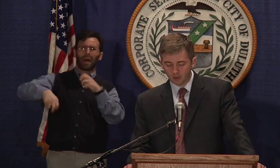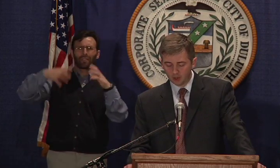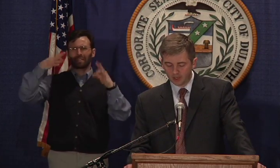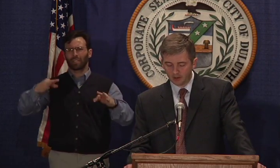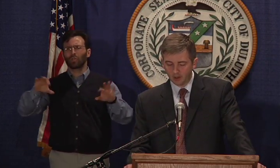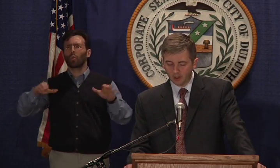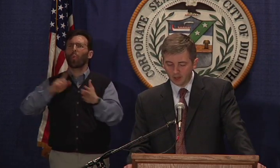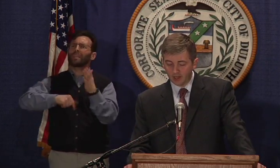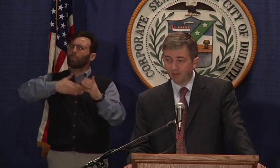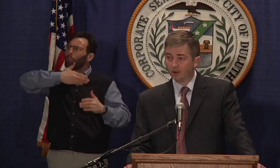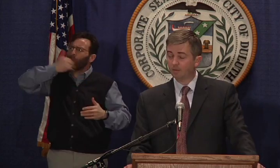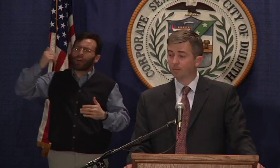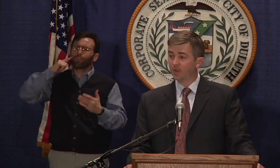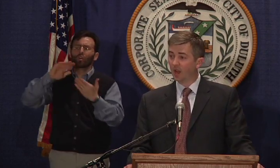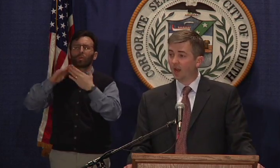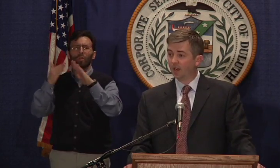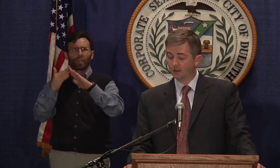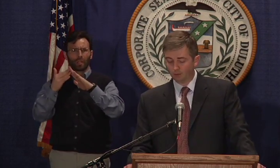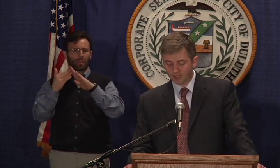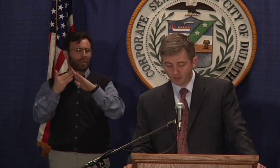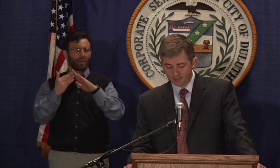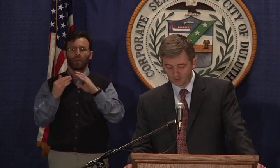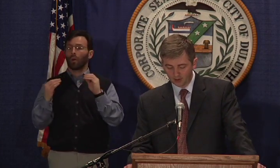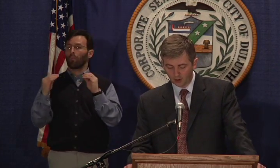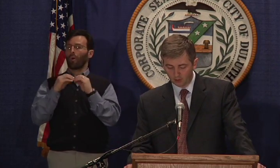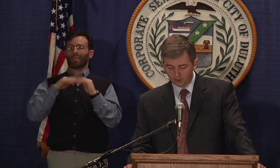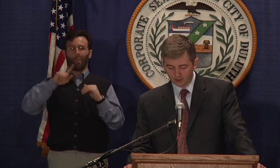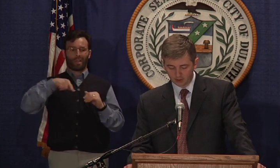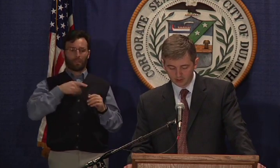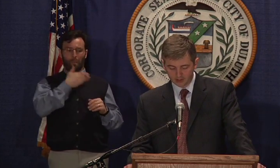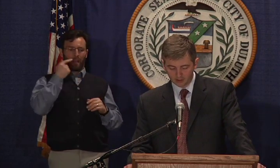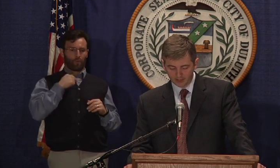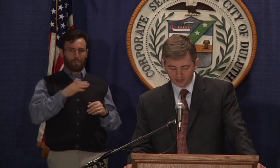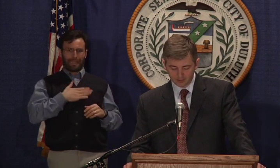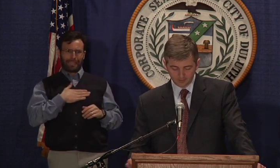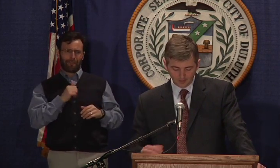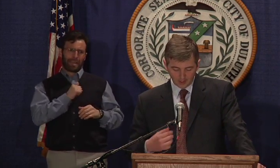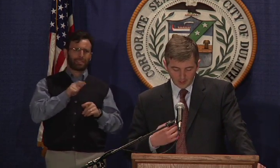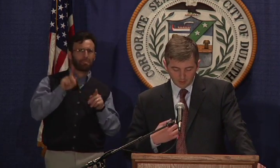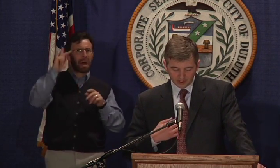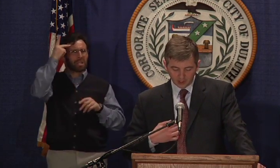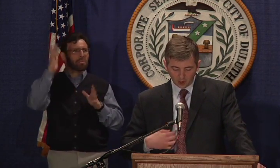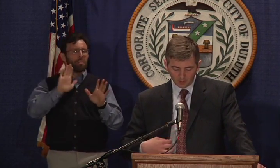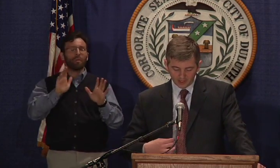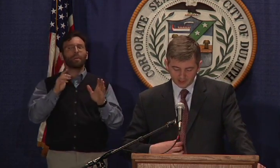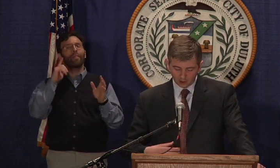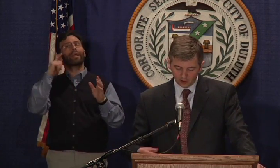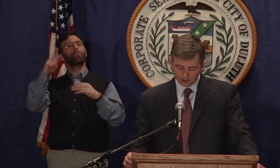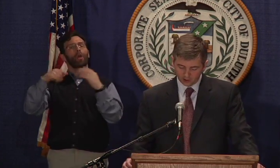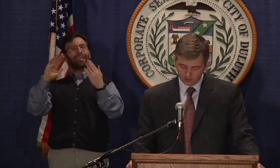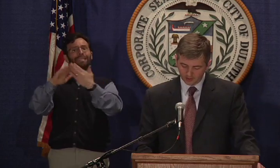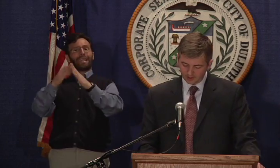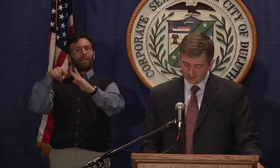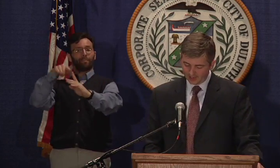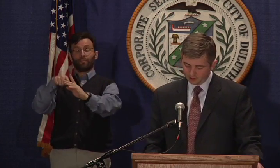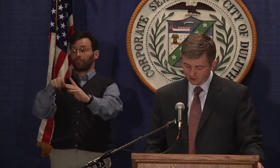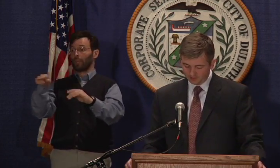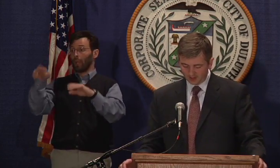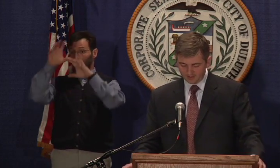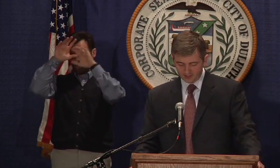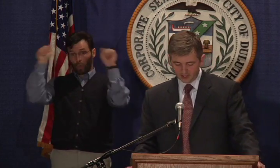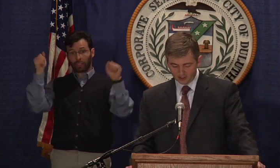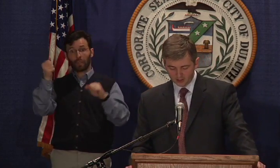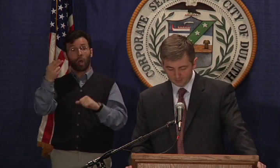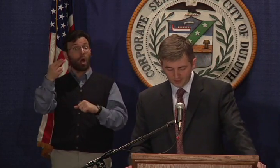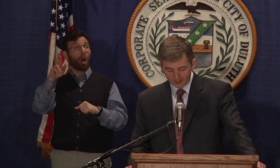their community, even beyond what's best for their own political consideration. President Hartman has coined the term the Council